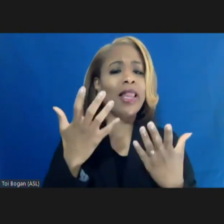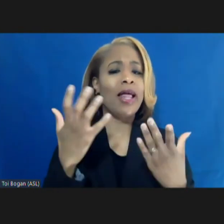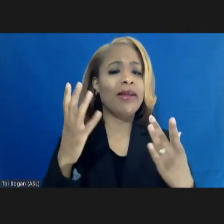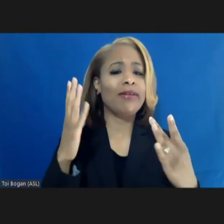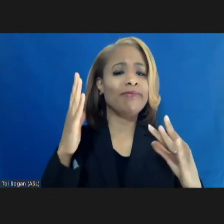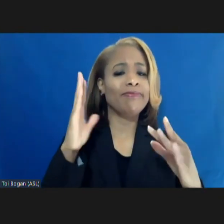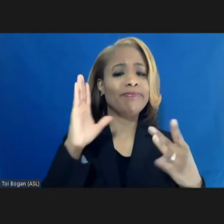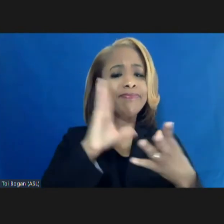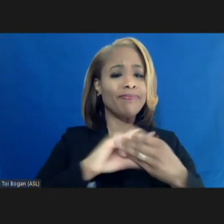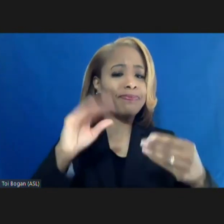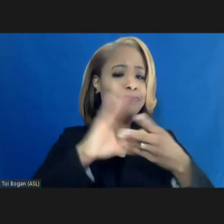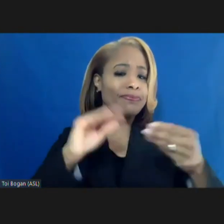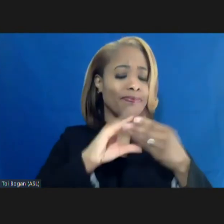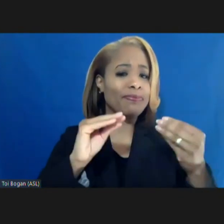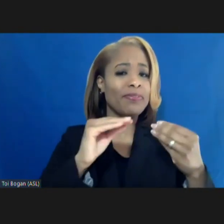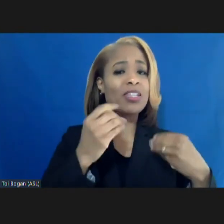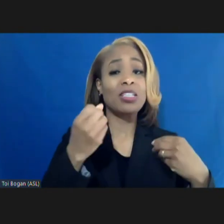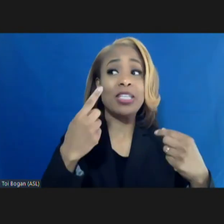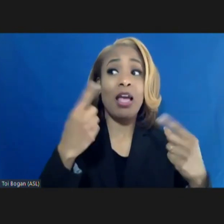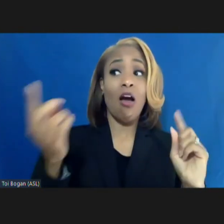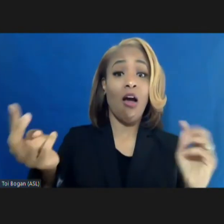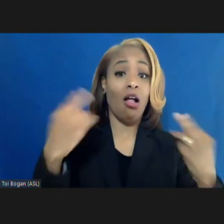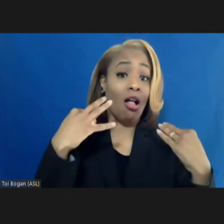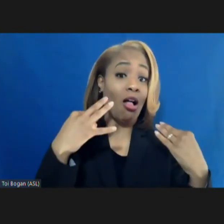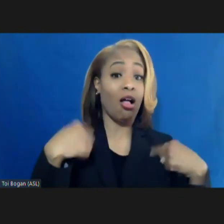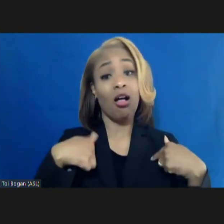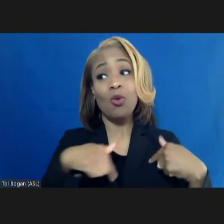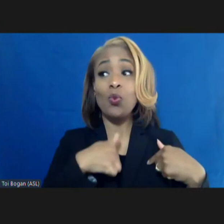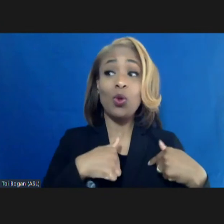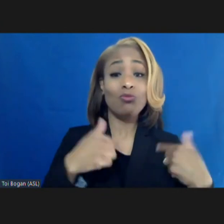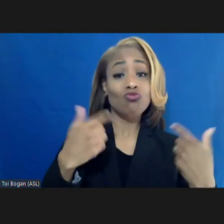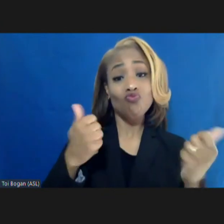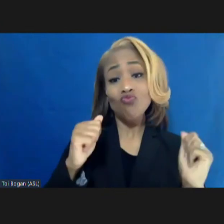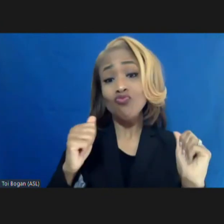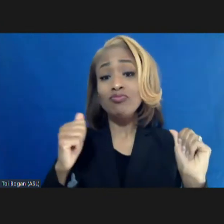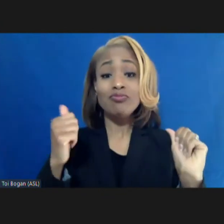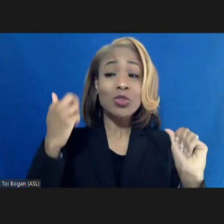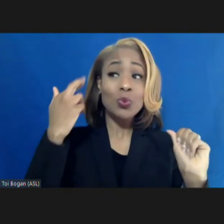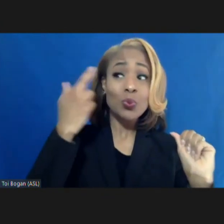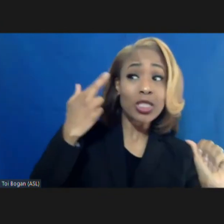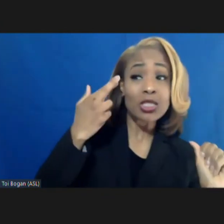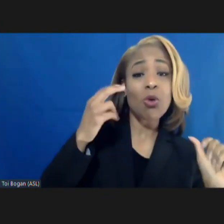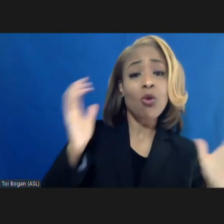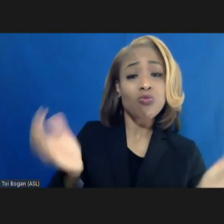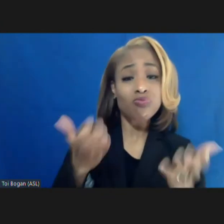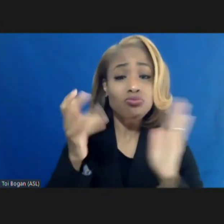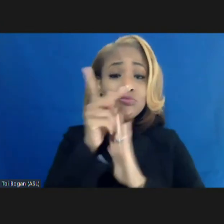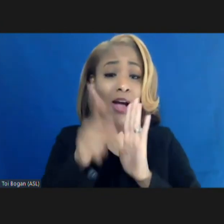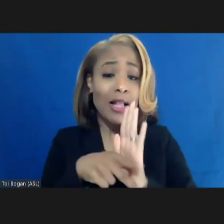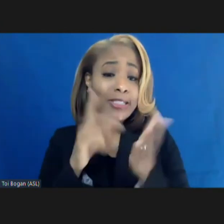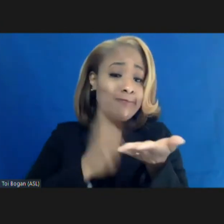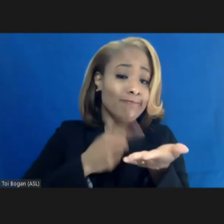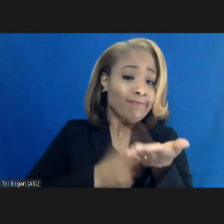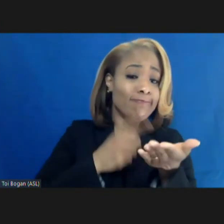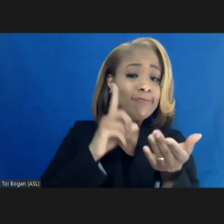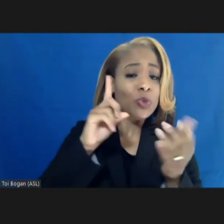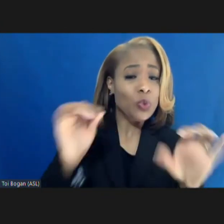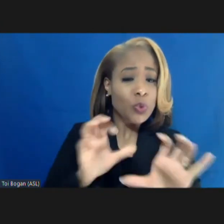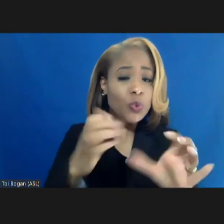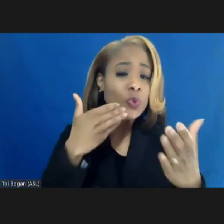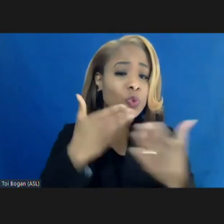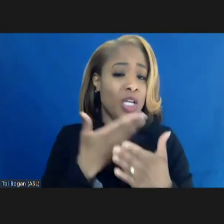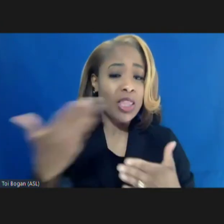my view, seems like a way to say, look, we're being very reasonable here in promoting these policies and discussing these policies today